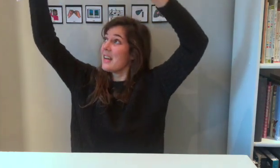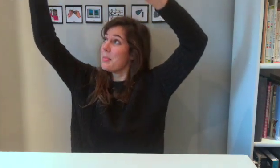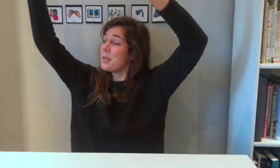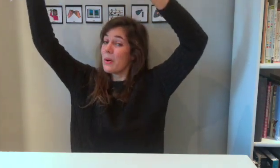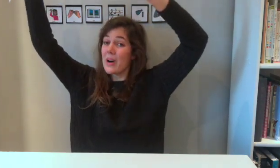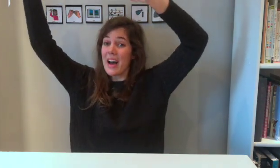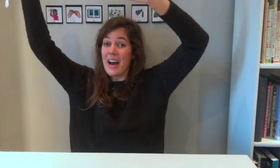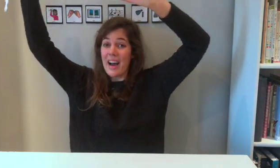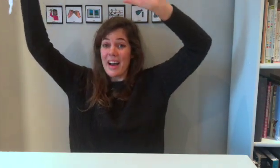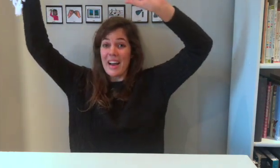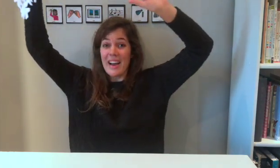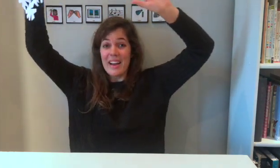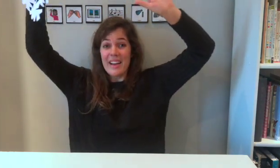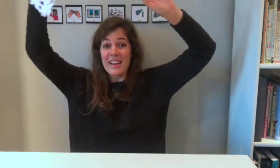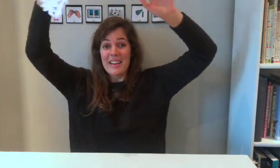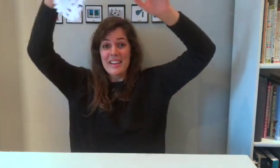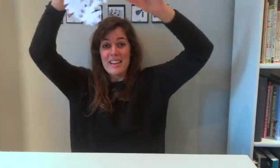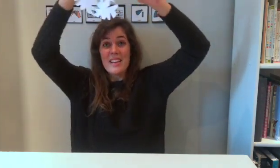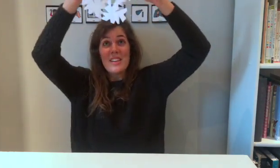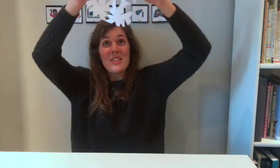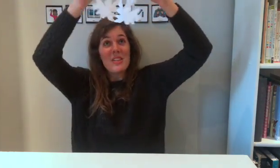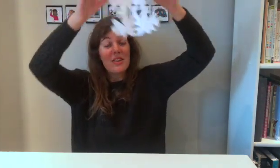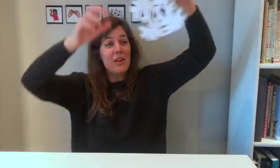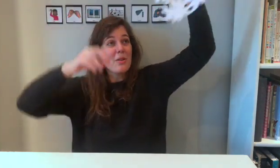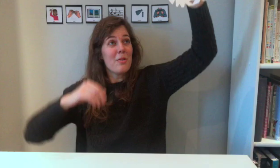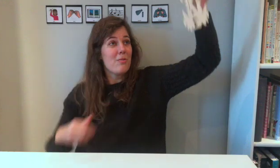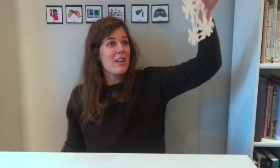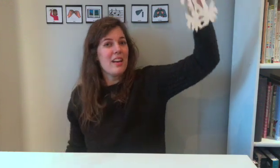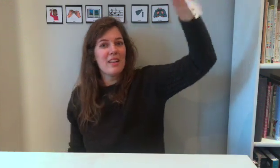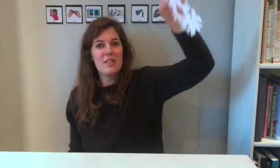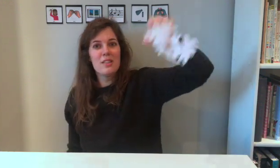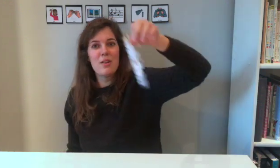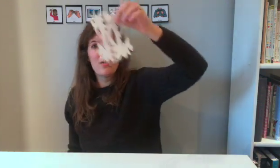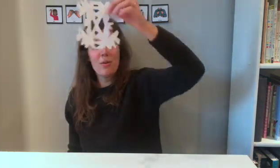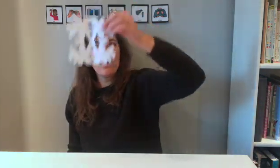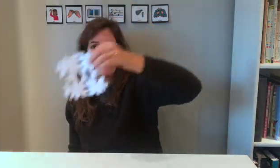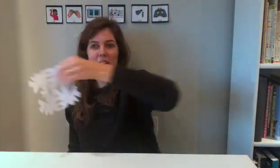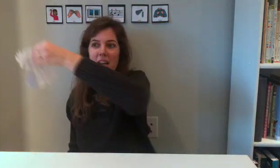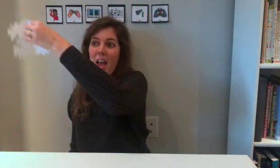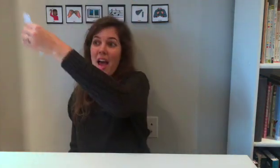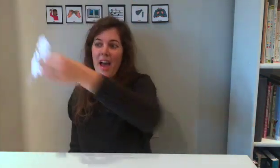so high. Snowflake, snowflake,